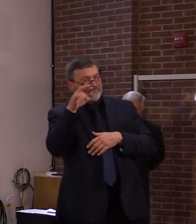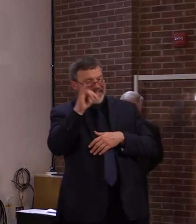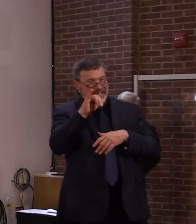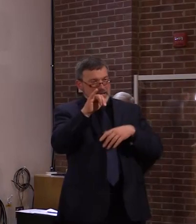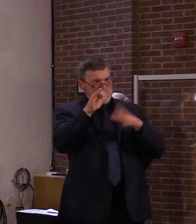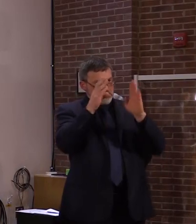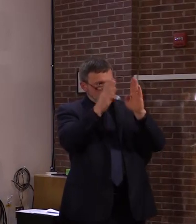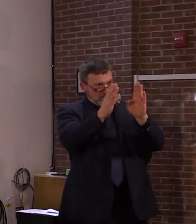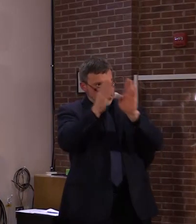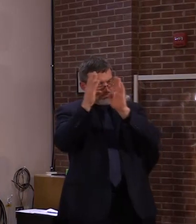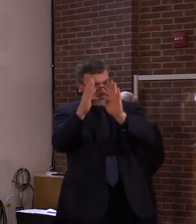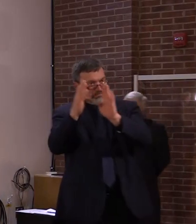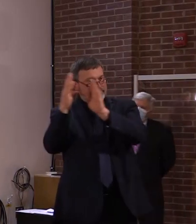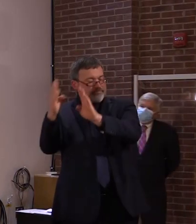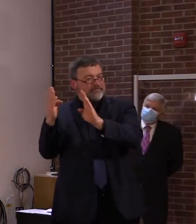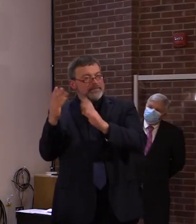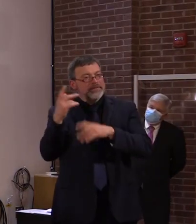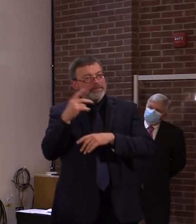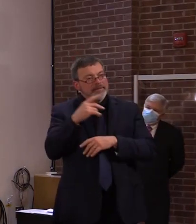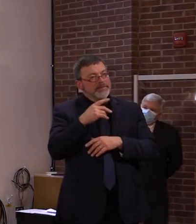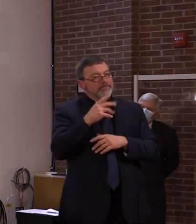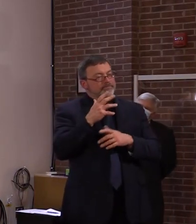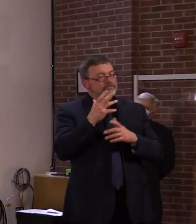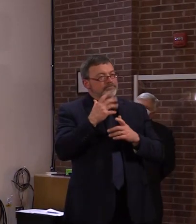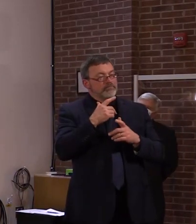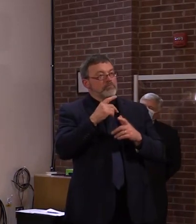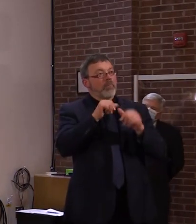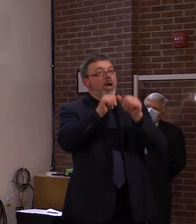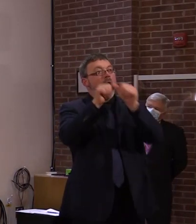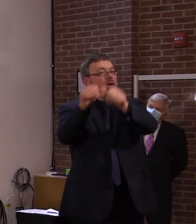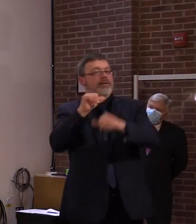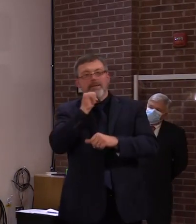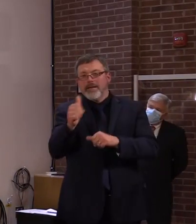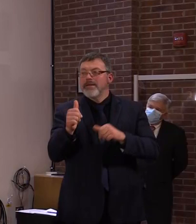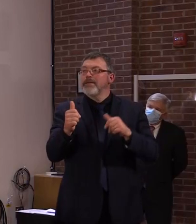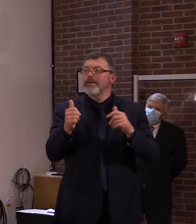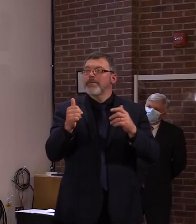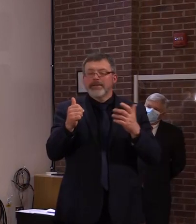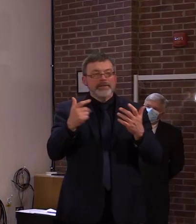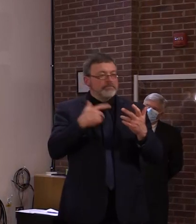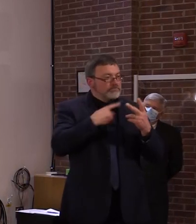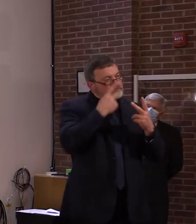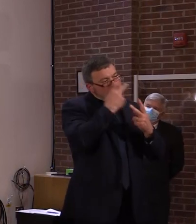All the other SARS-CoV-2 virus that we lived with before